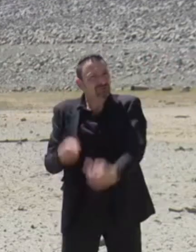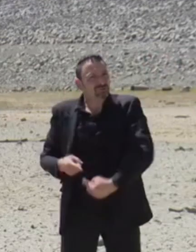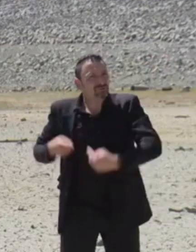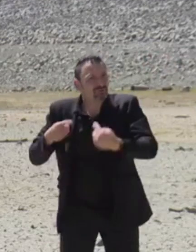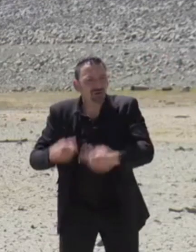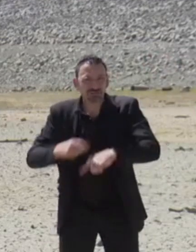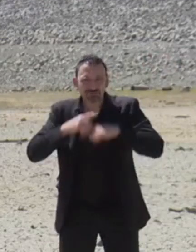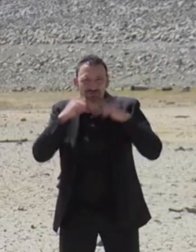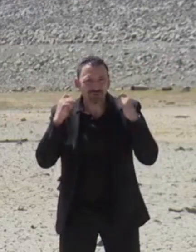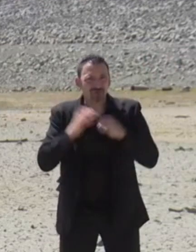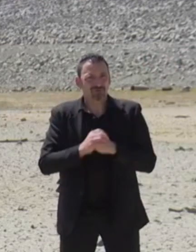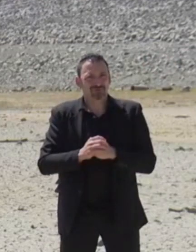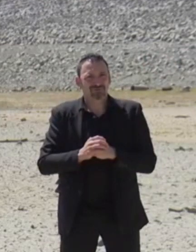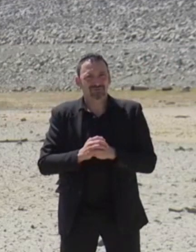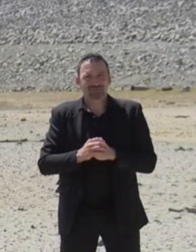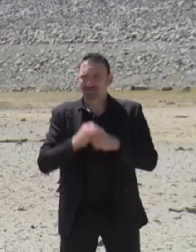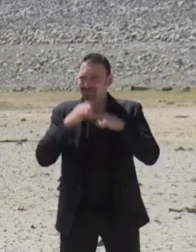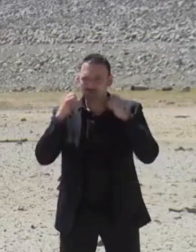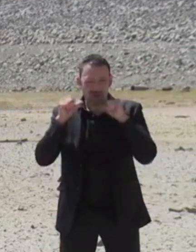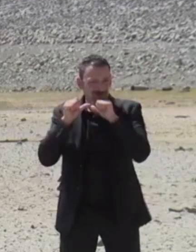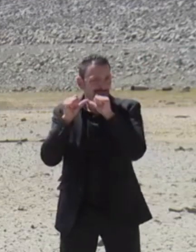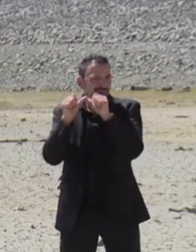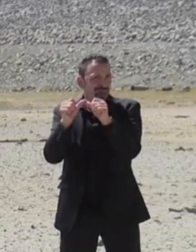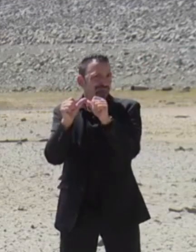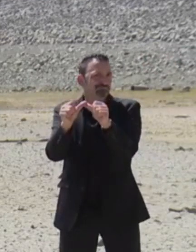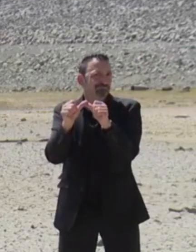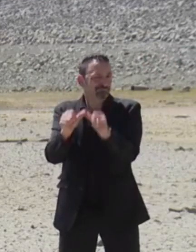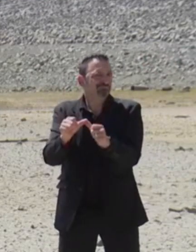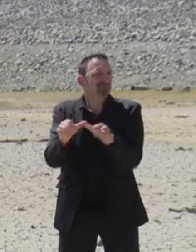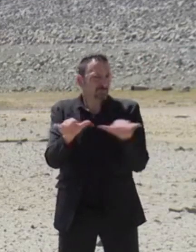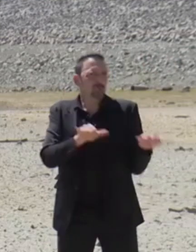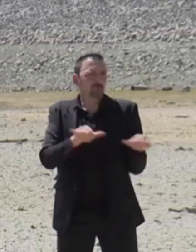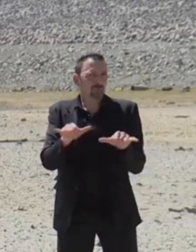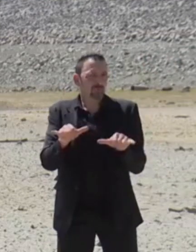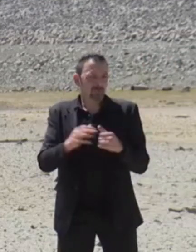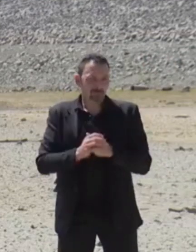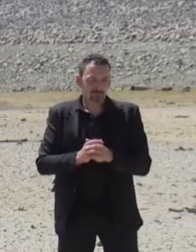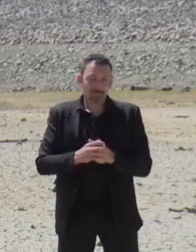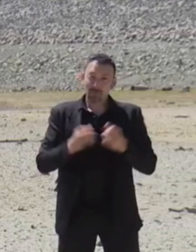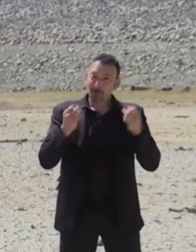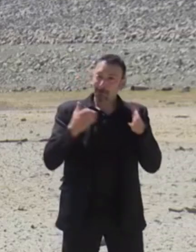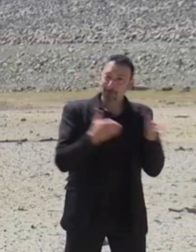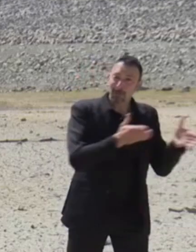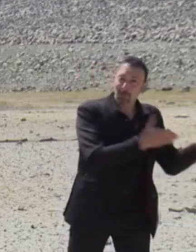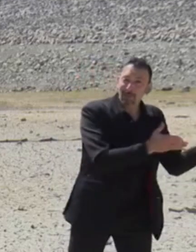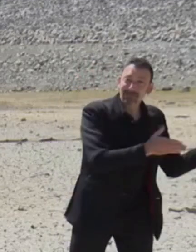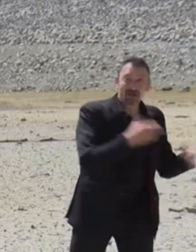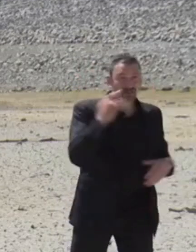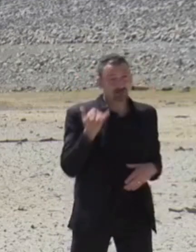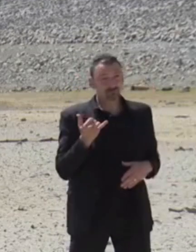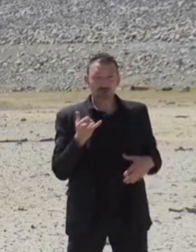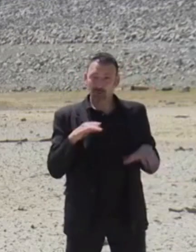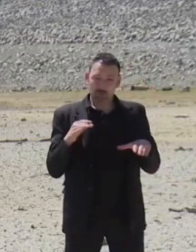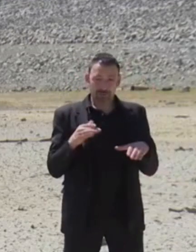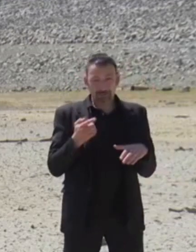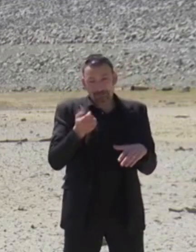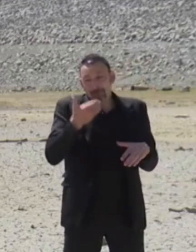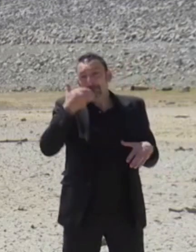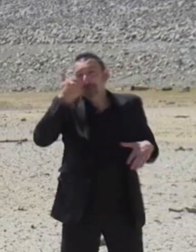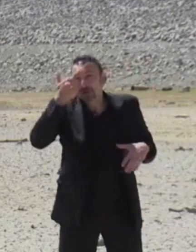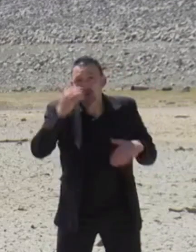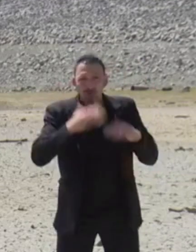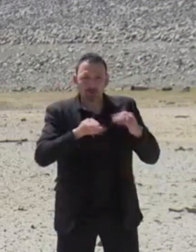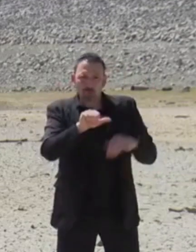extreme drought conditions as well. In many ways, California is doing a little bit better than some of the